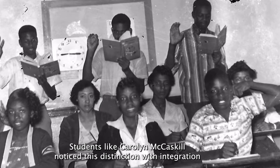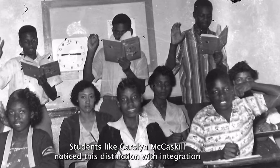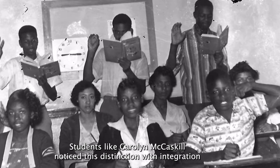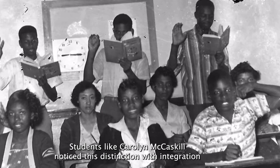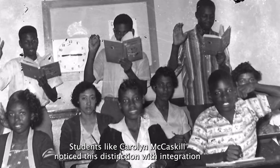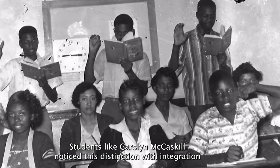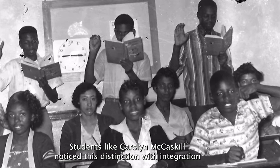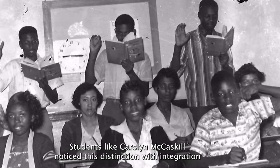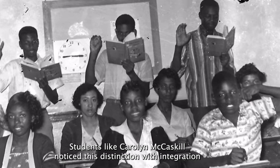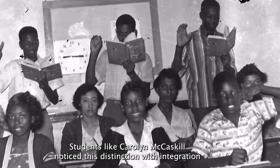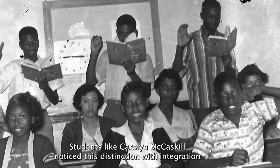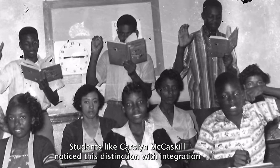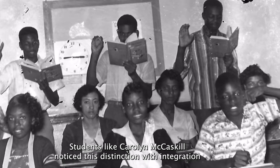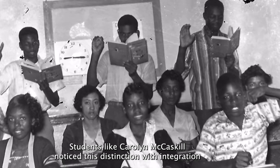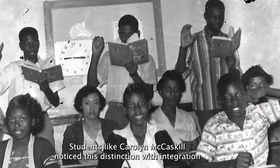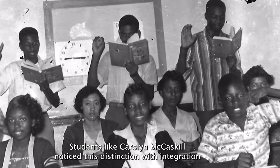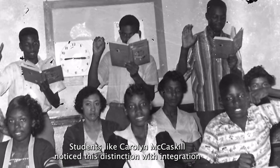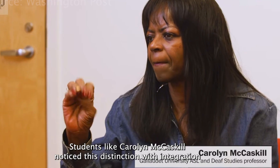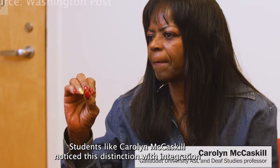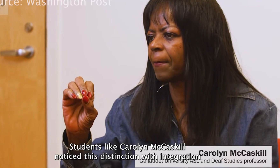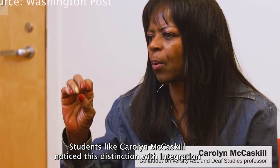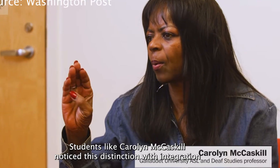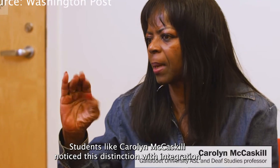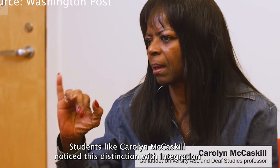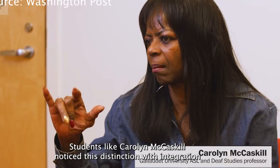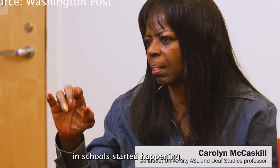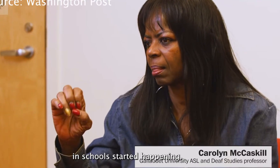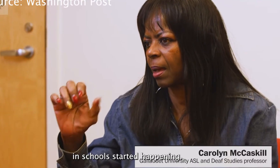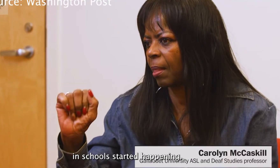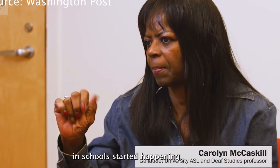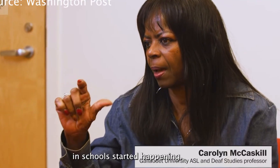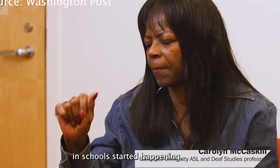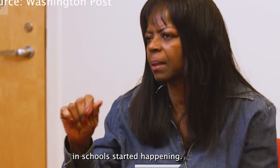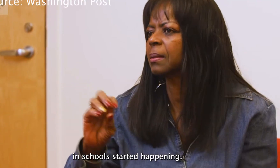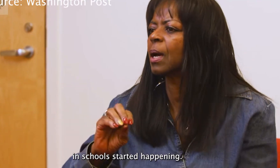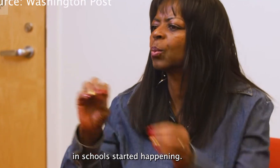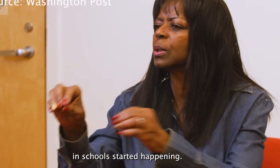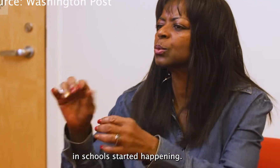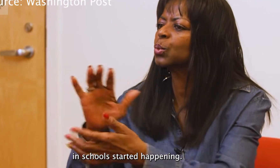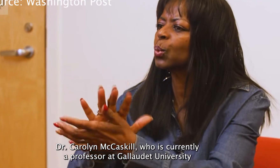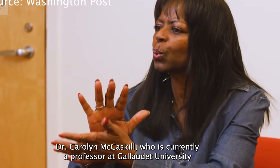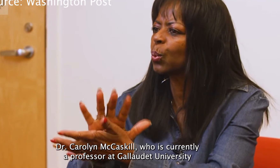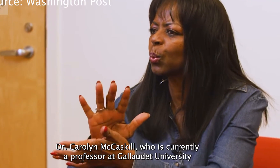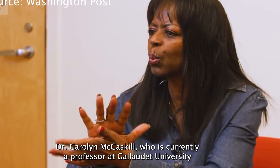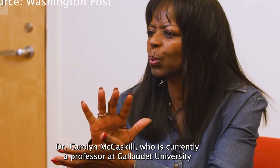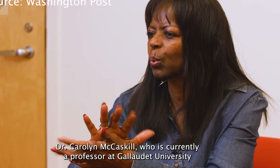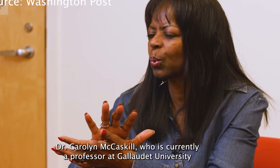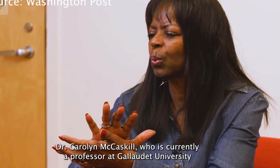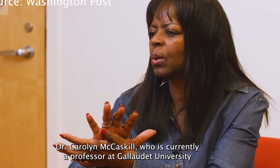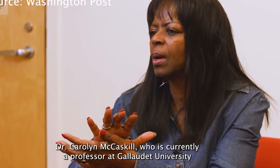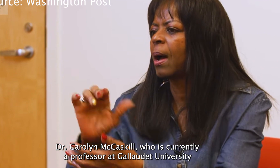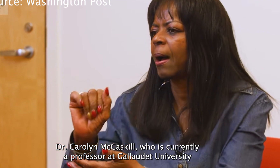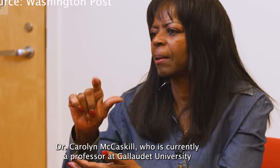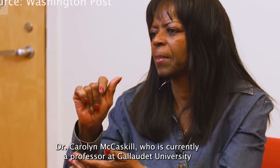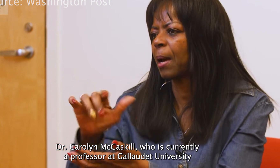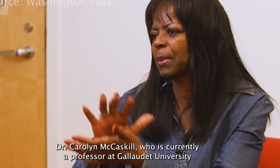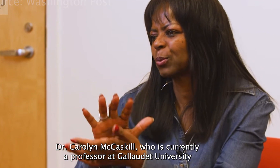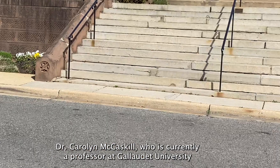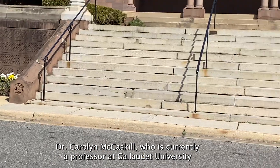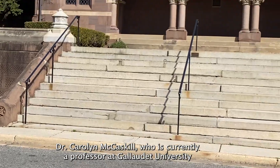Students like Carolyn McCaskill noticed this distinction with integration in schools started happening. Dr. Carolyn McCaskill, who is currently a professor at